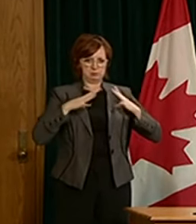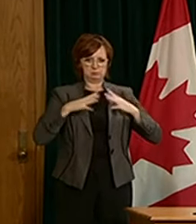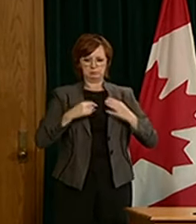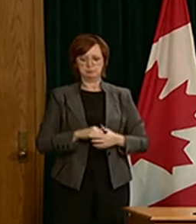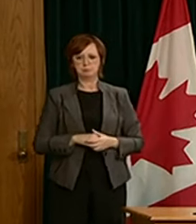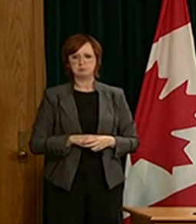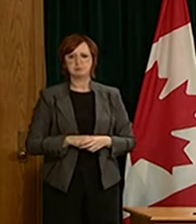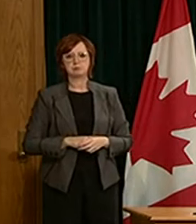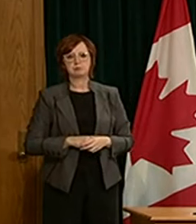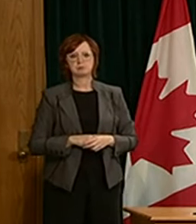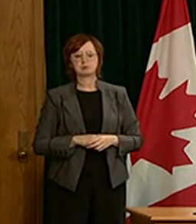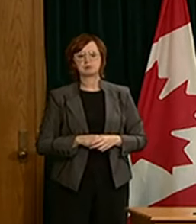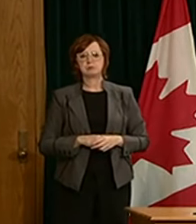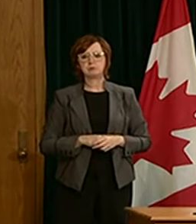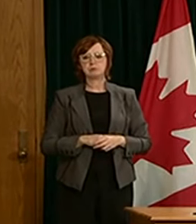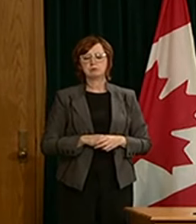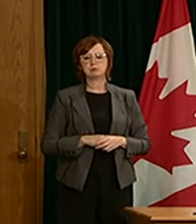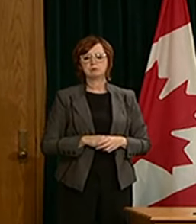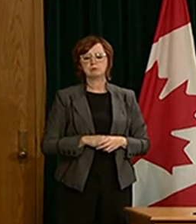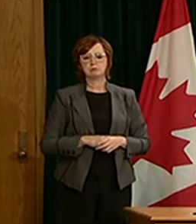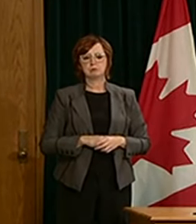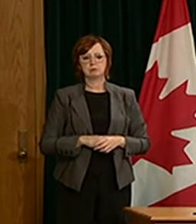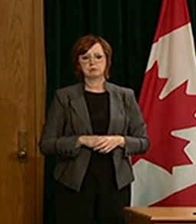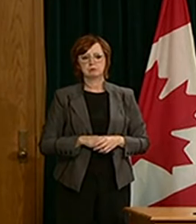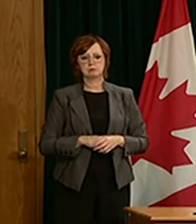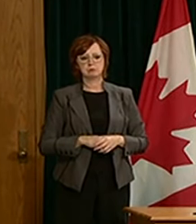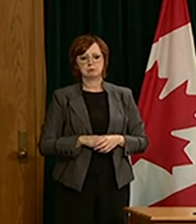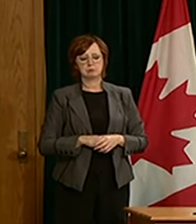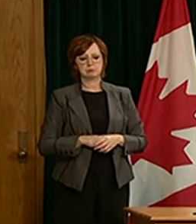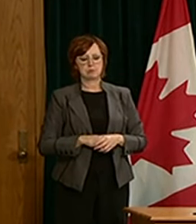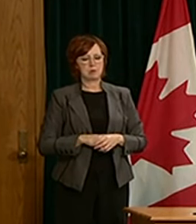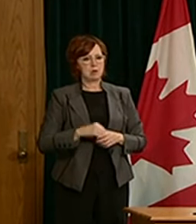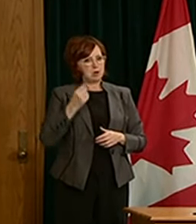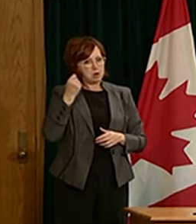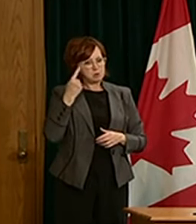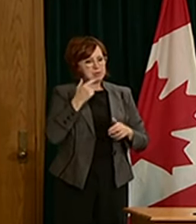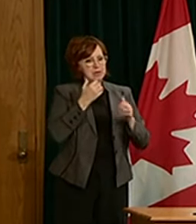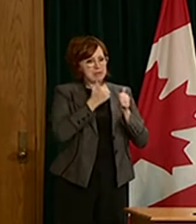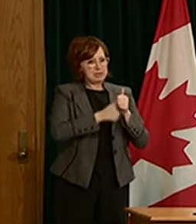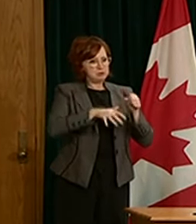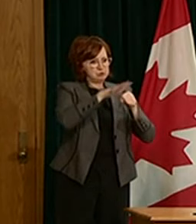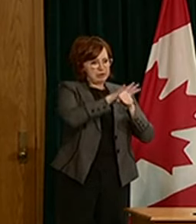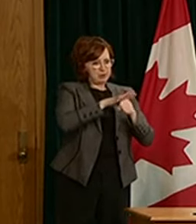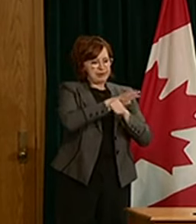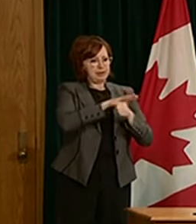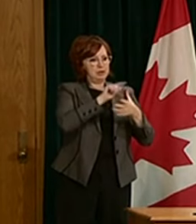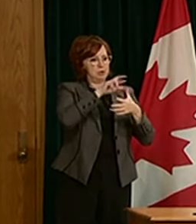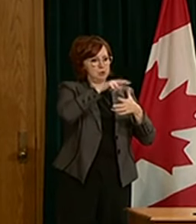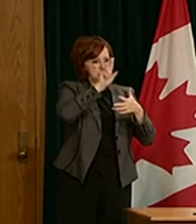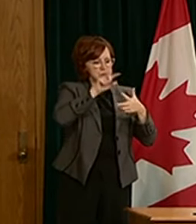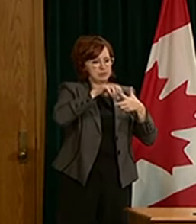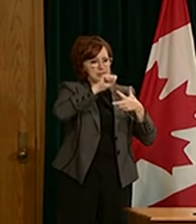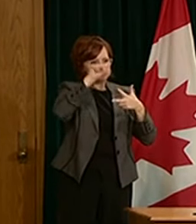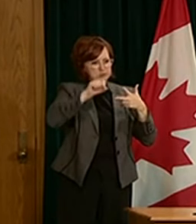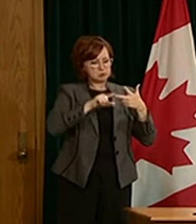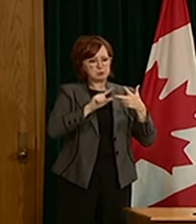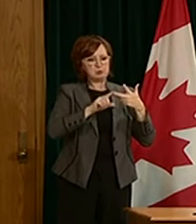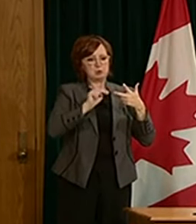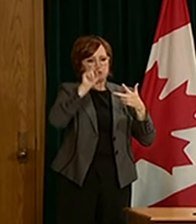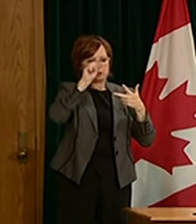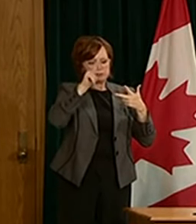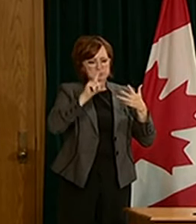Each of these specific integrated health areas have a plan to respond. This slide shows the integrated